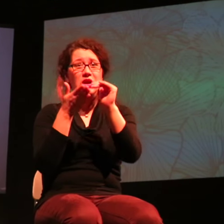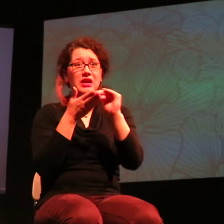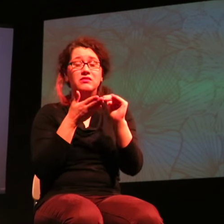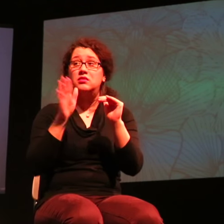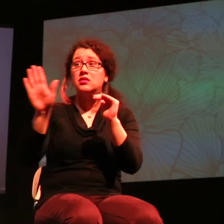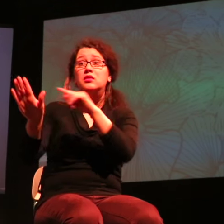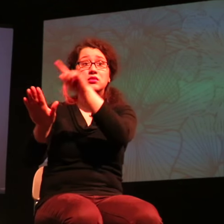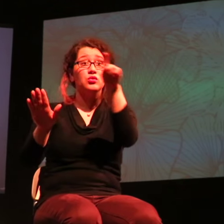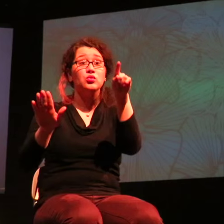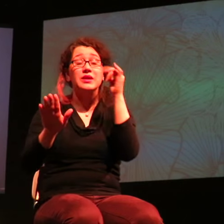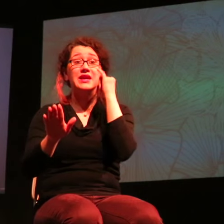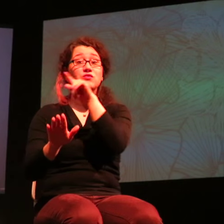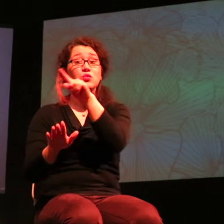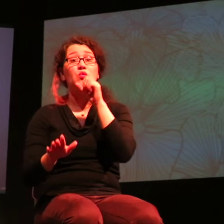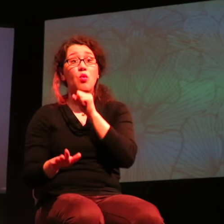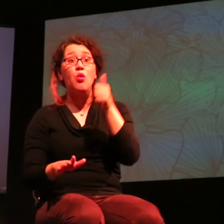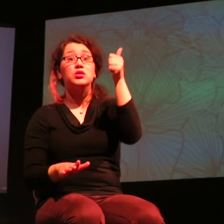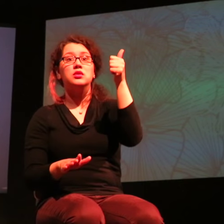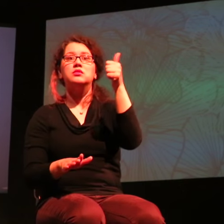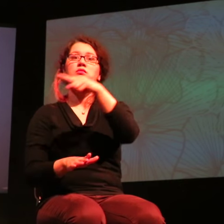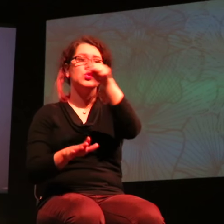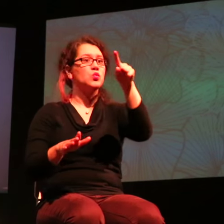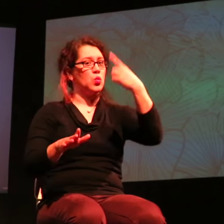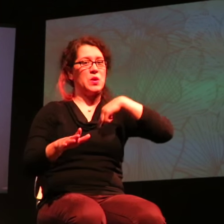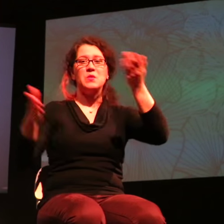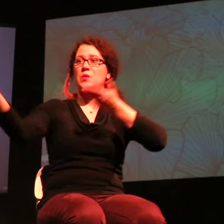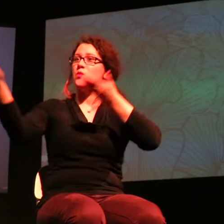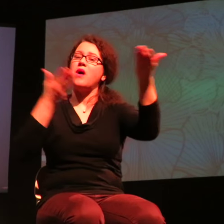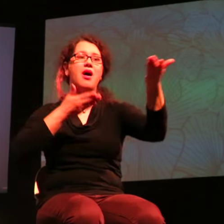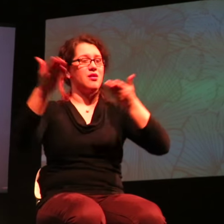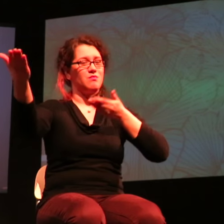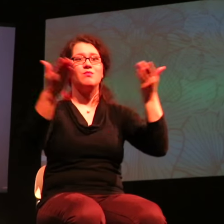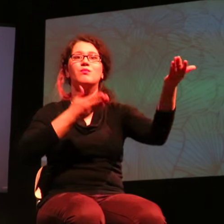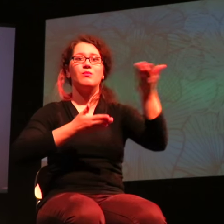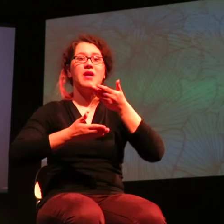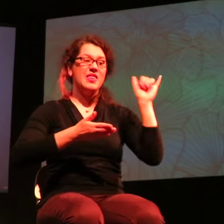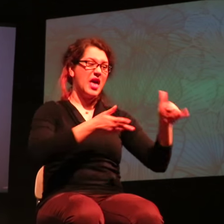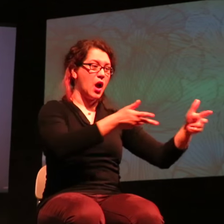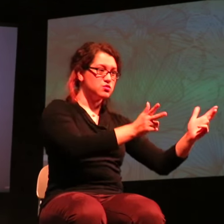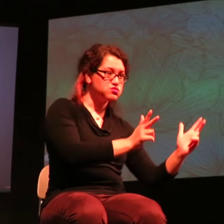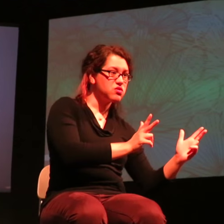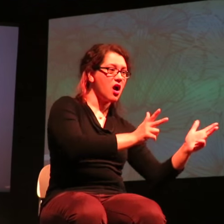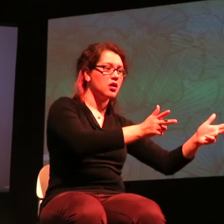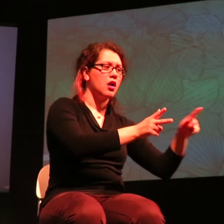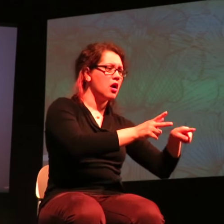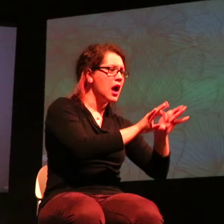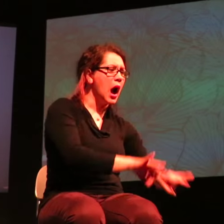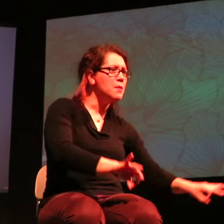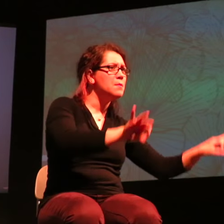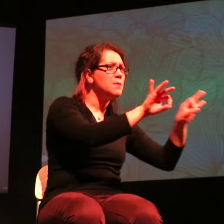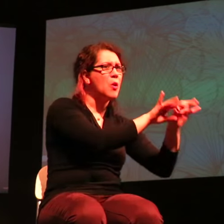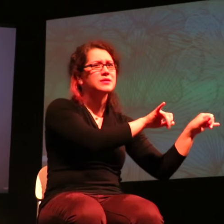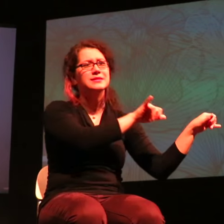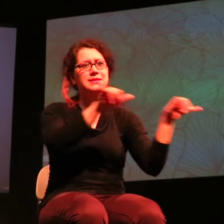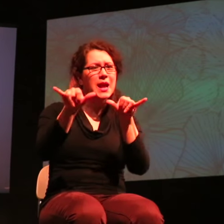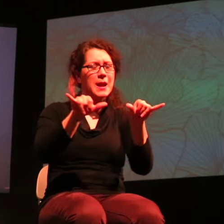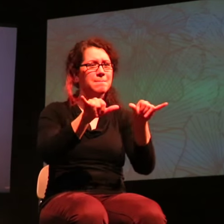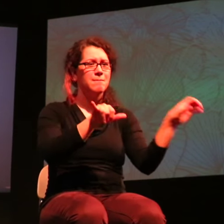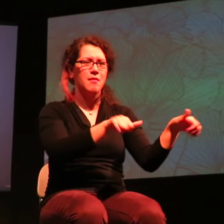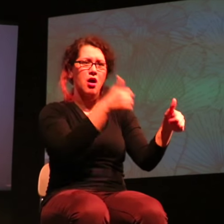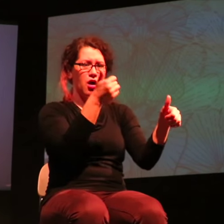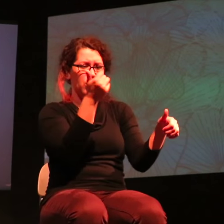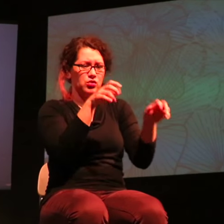you definitely have a seat at the table. That rocker, that glider chair is just as important as these seats here. We have a